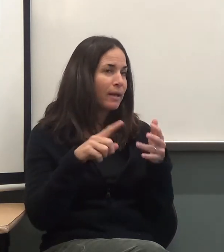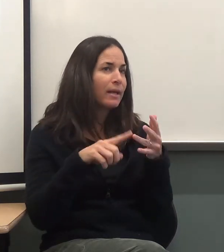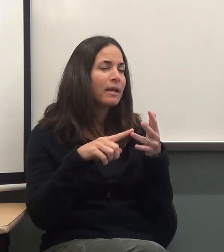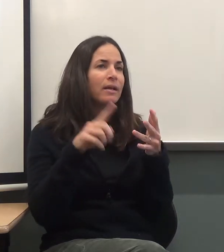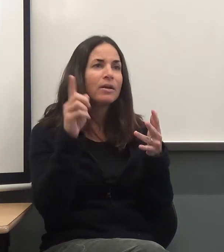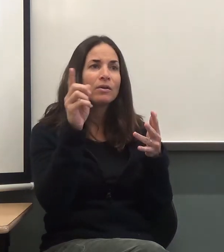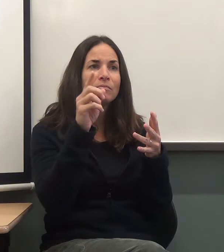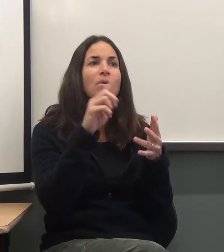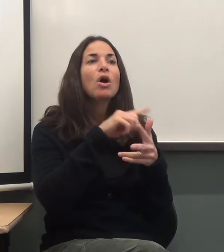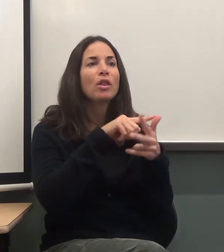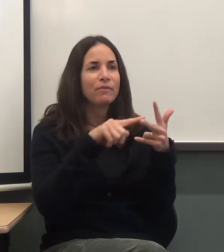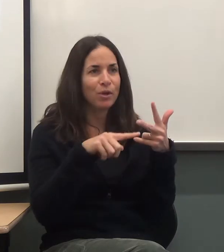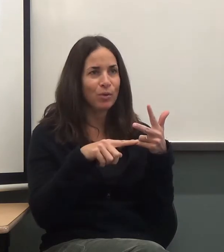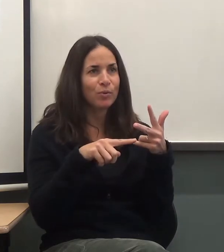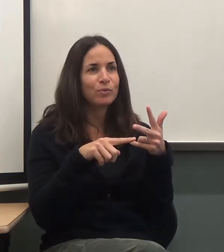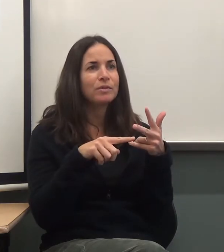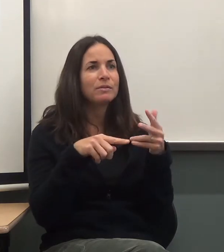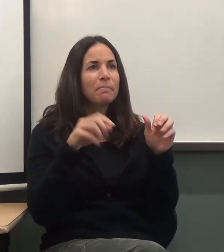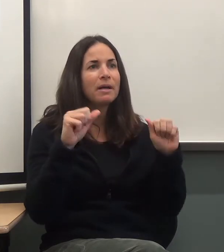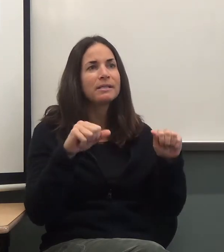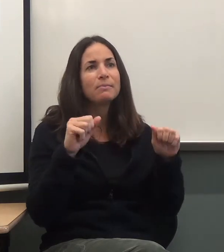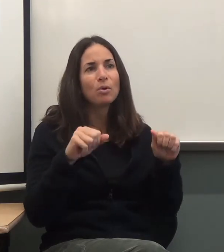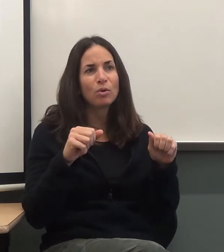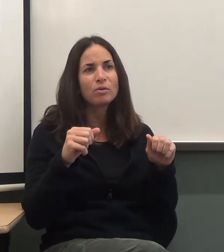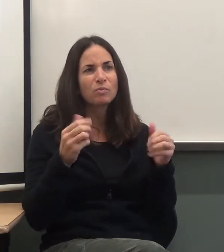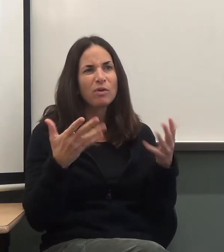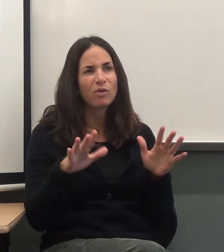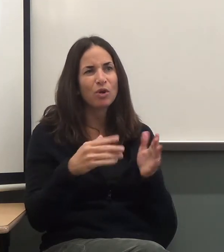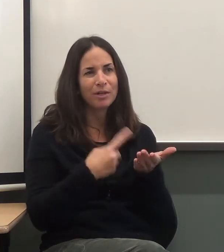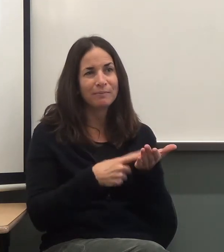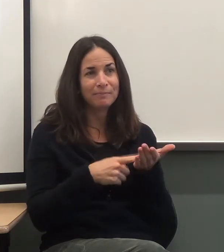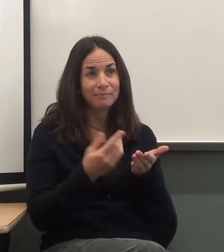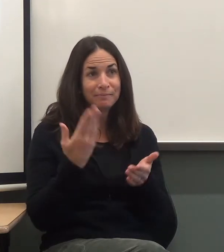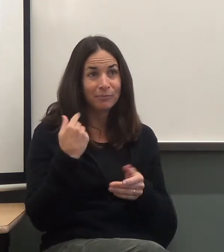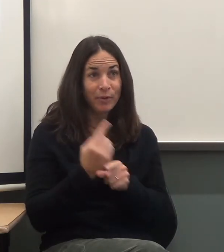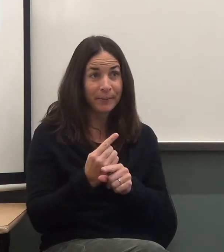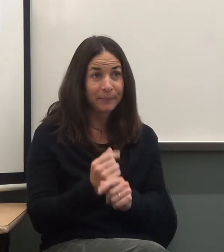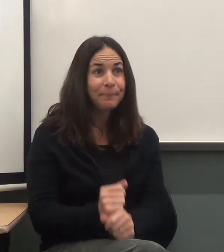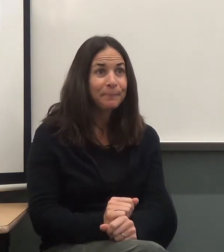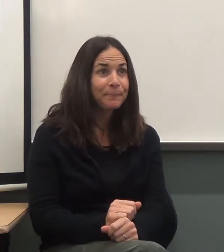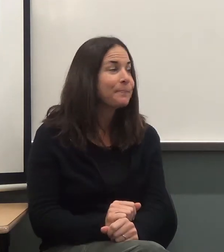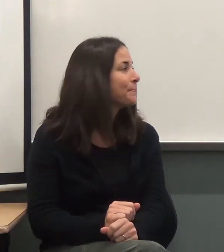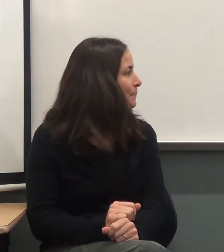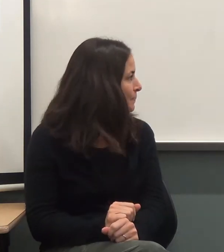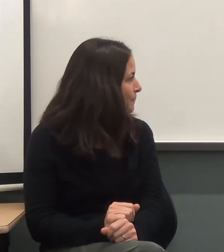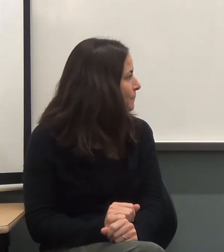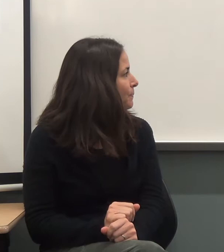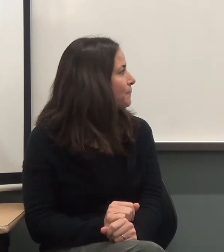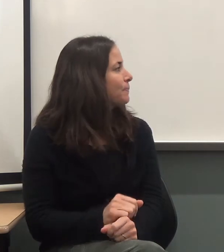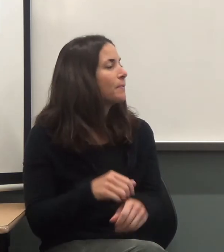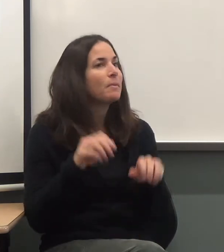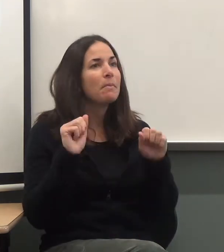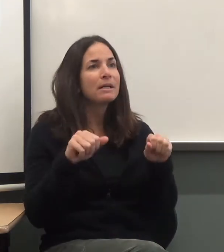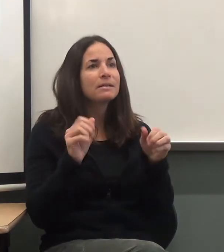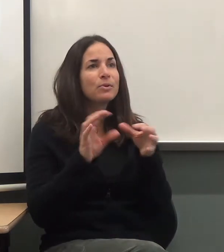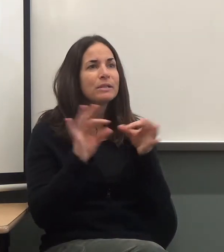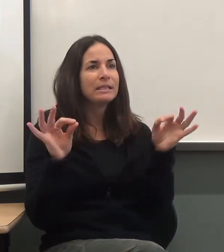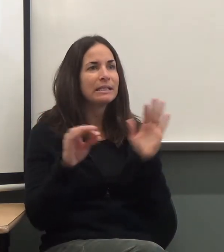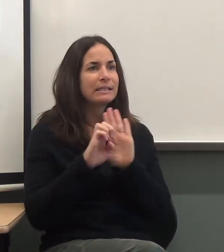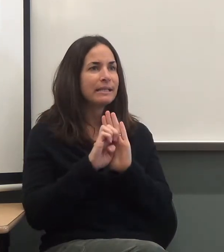All of these things are possibilities that we've looked at, right? As possible sentences of example. But